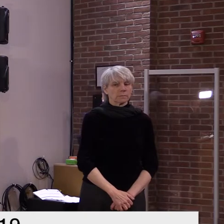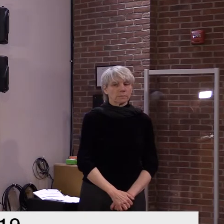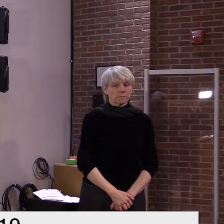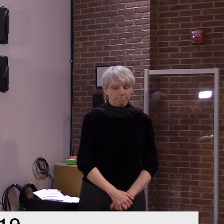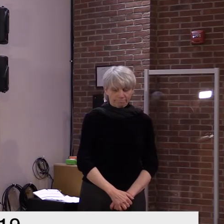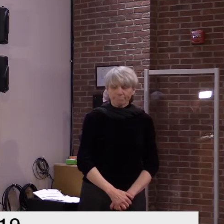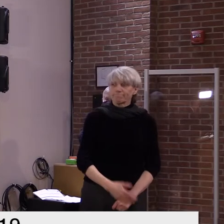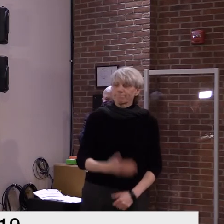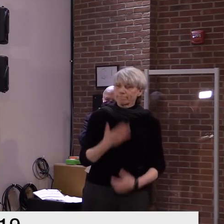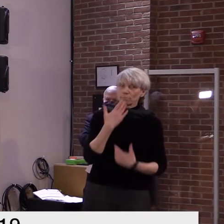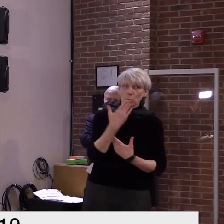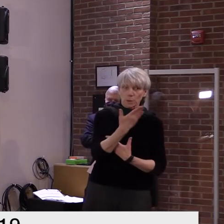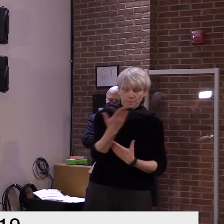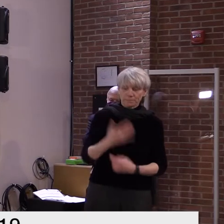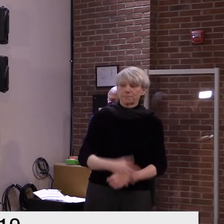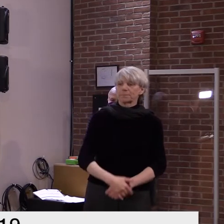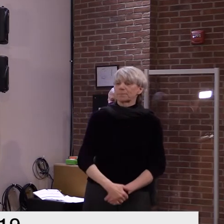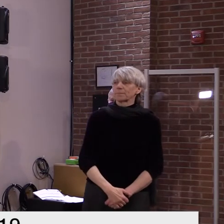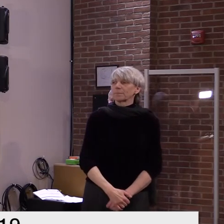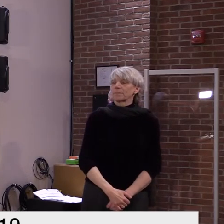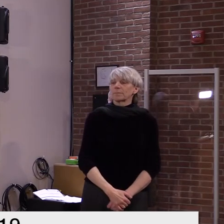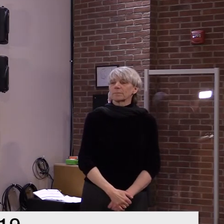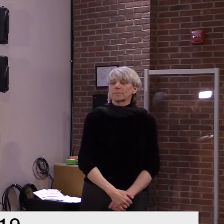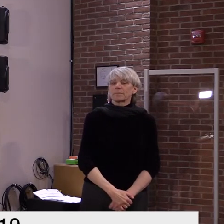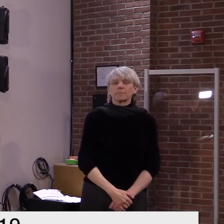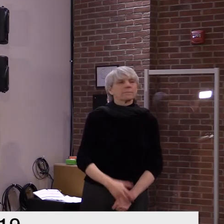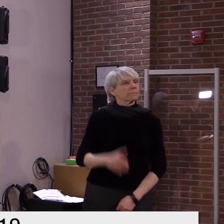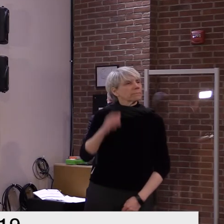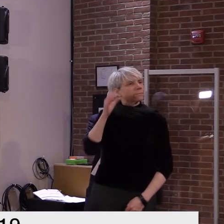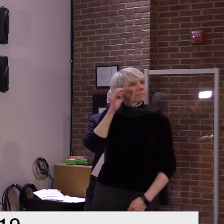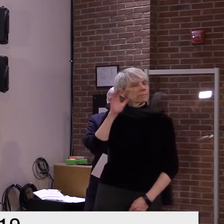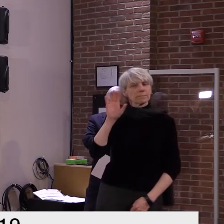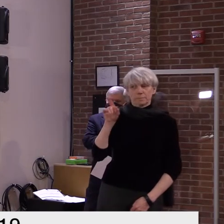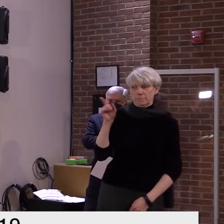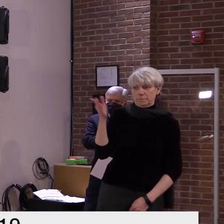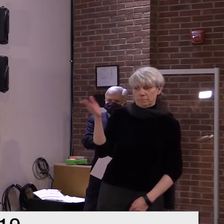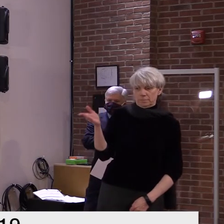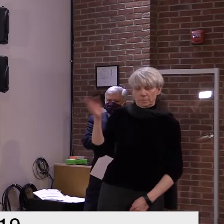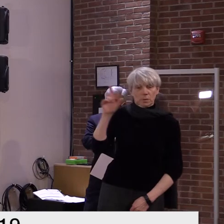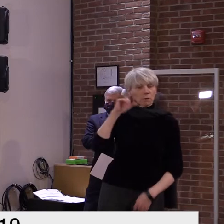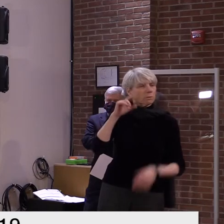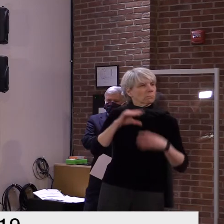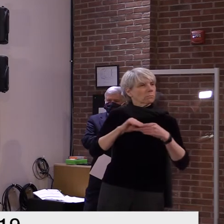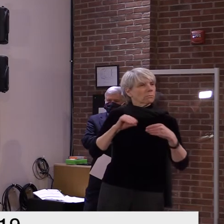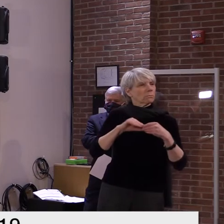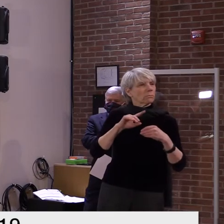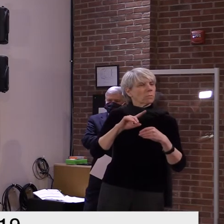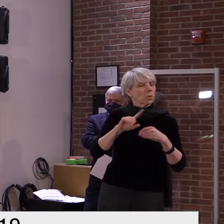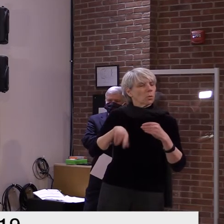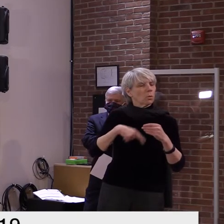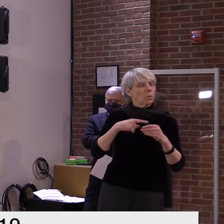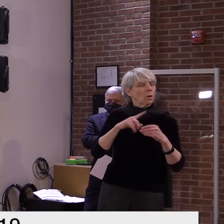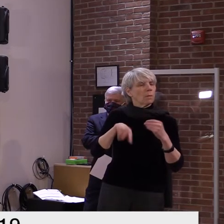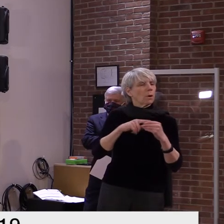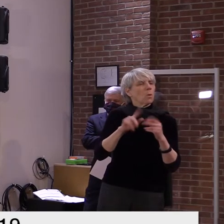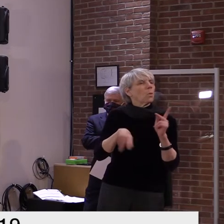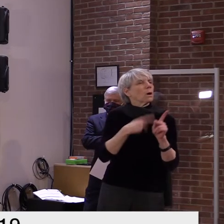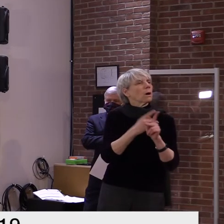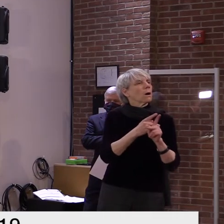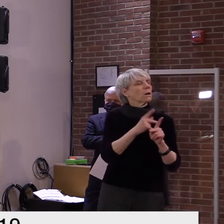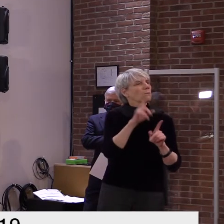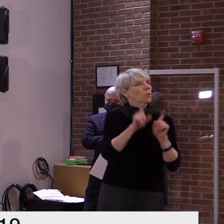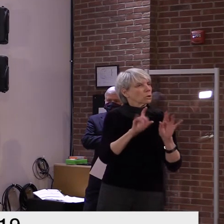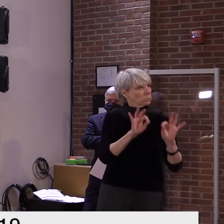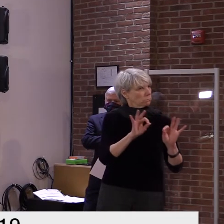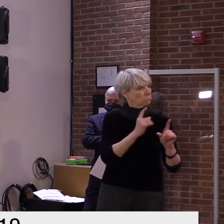Good morning. In the light of what the governor just said about what kind of questions you want here, I have really two questions. One